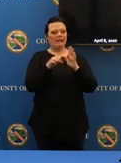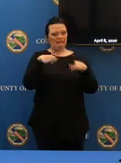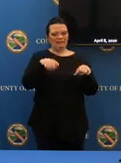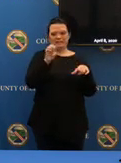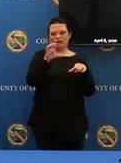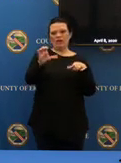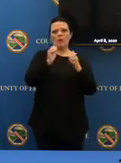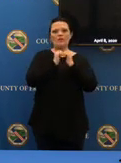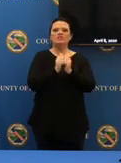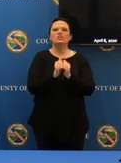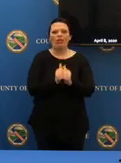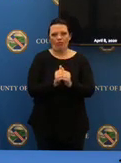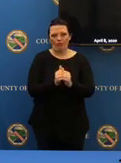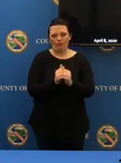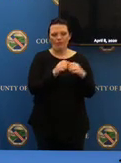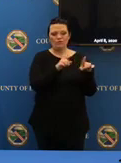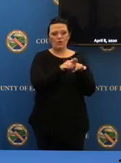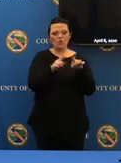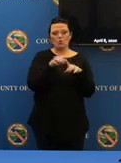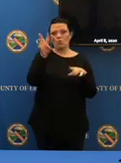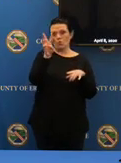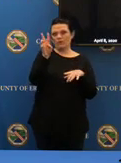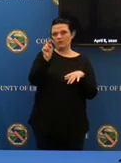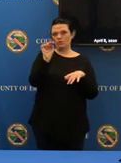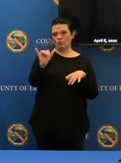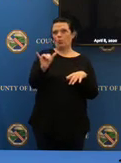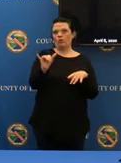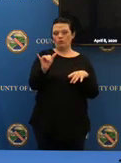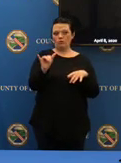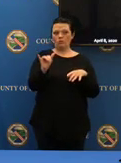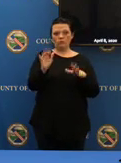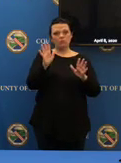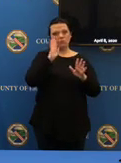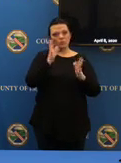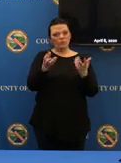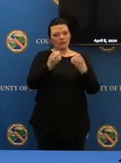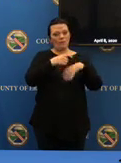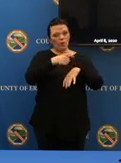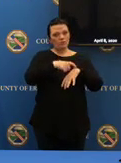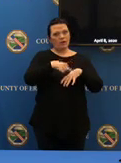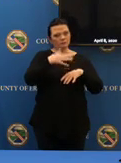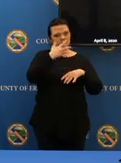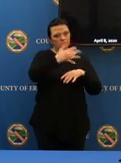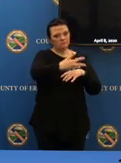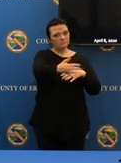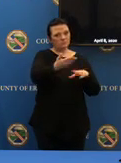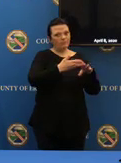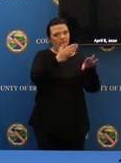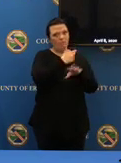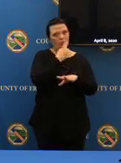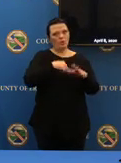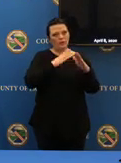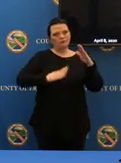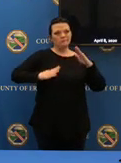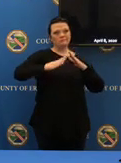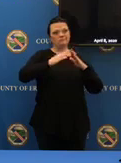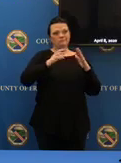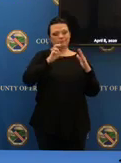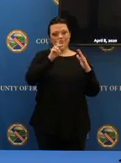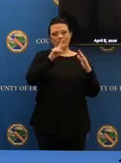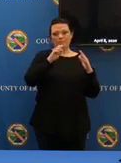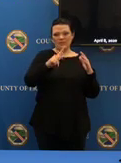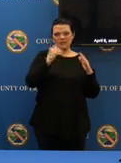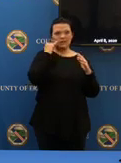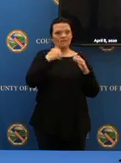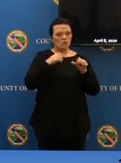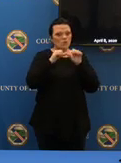County, as well as Western New York. It's going to be a little bit more time before we do hit our peak. If we continue to do what's right to